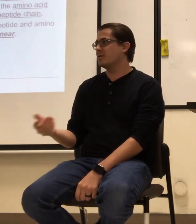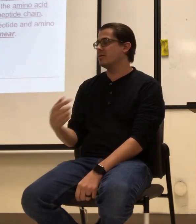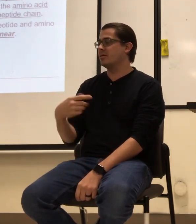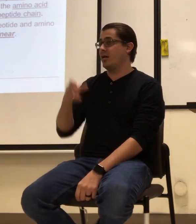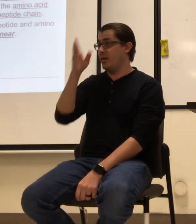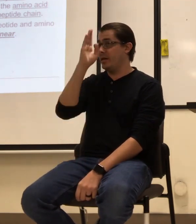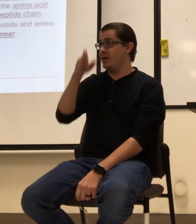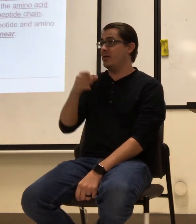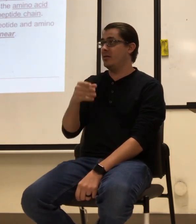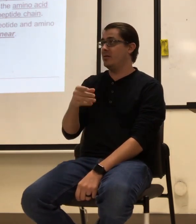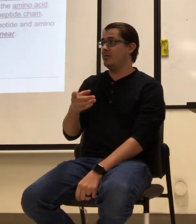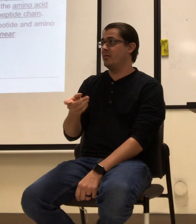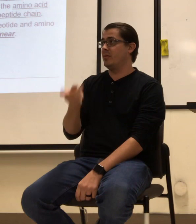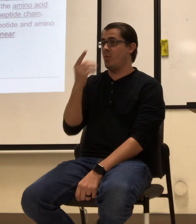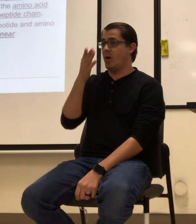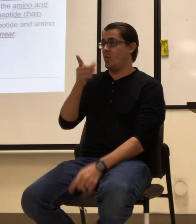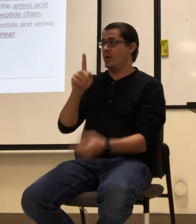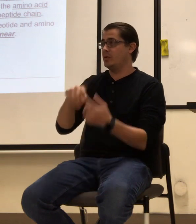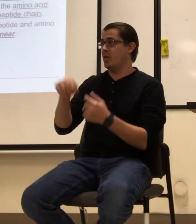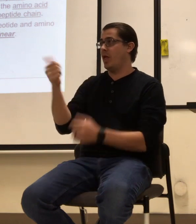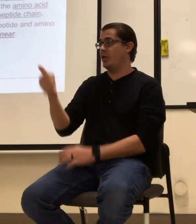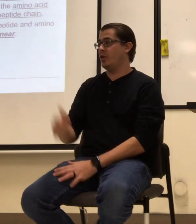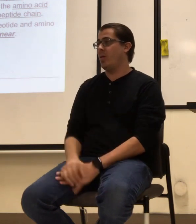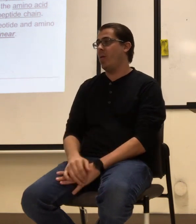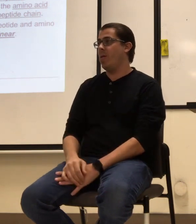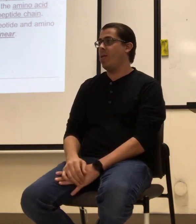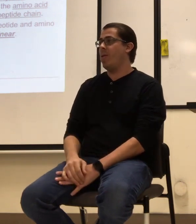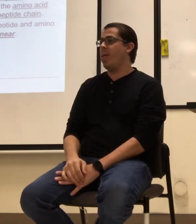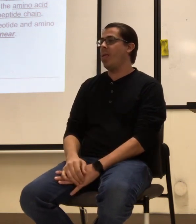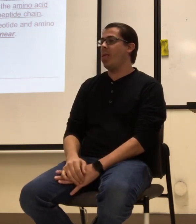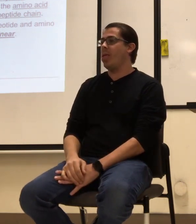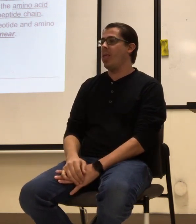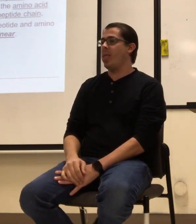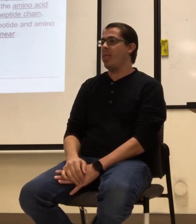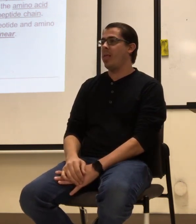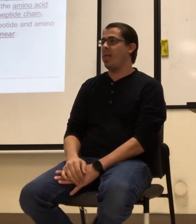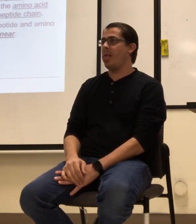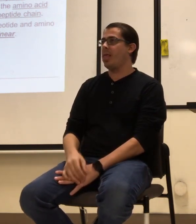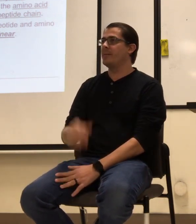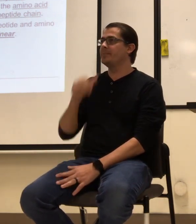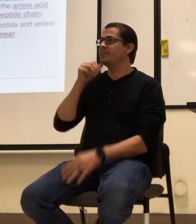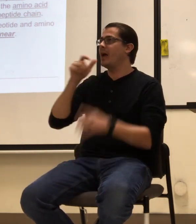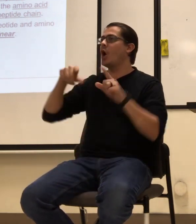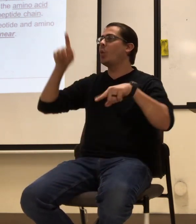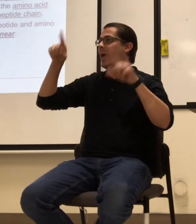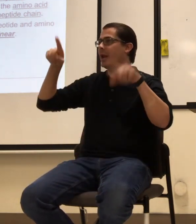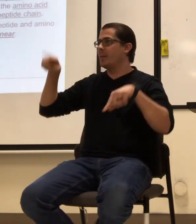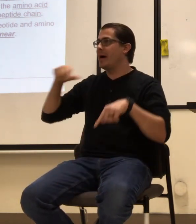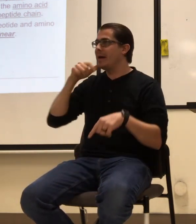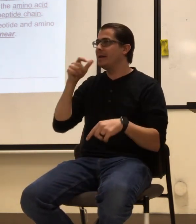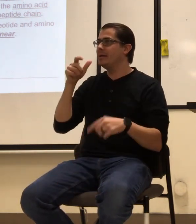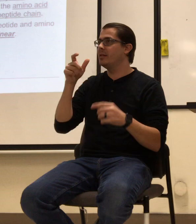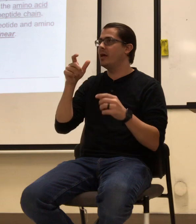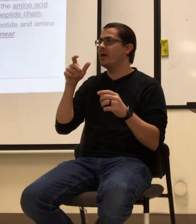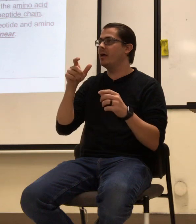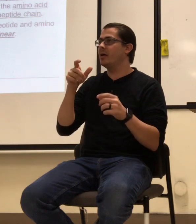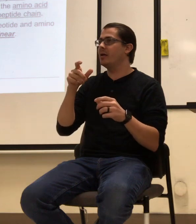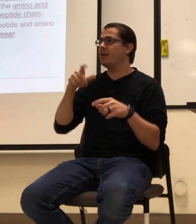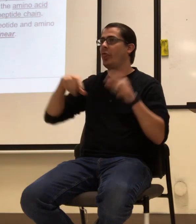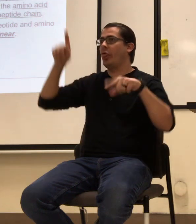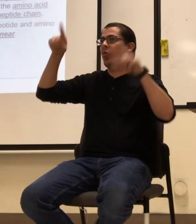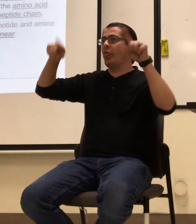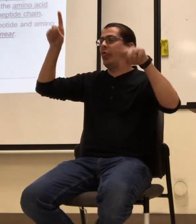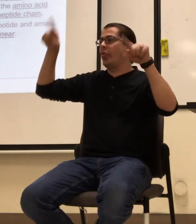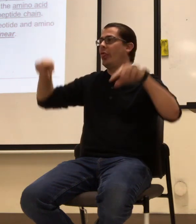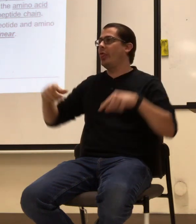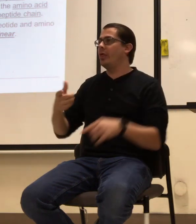linearly. I did it from one way to the other. Okay, right? It's not random. I didn't jump all around. I went